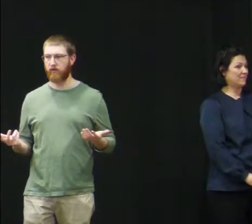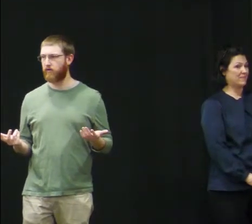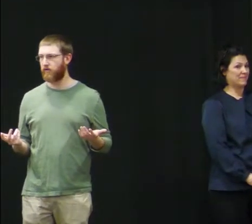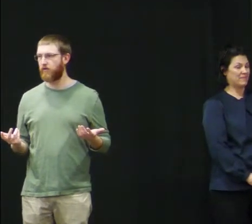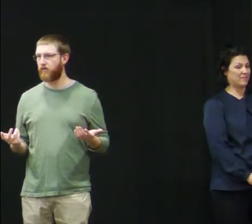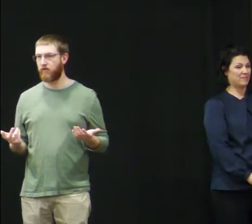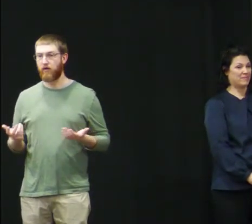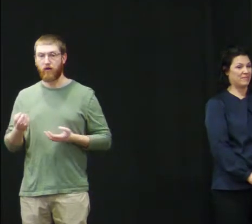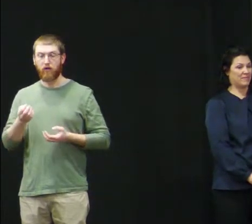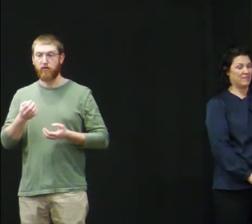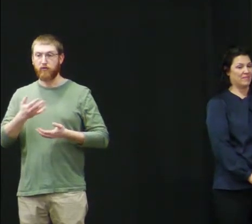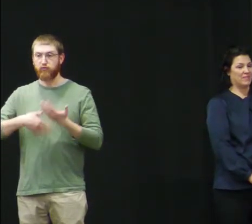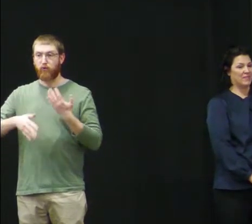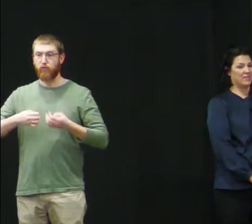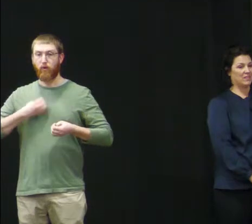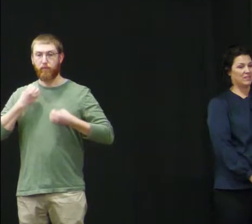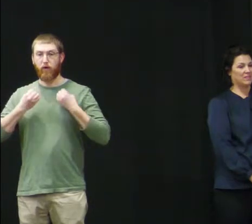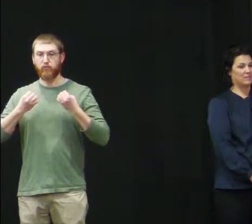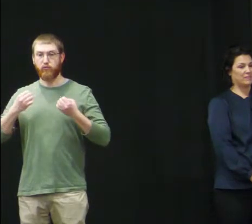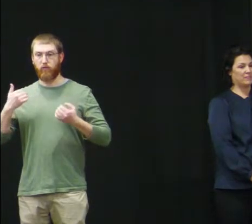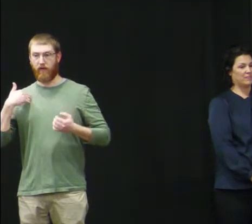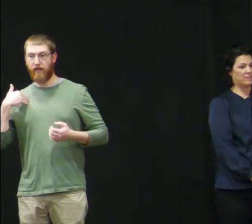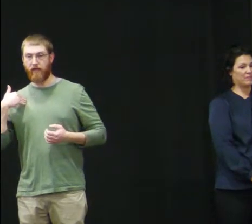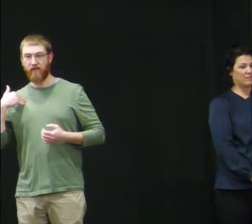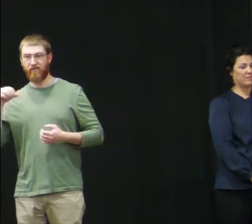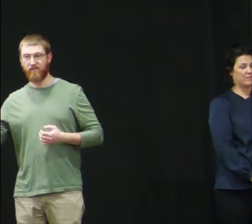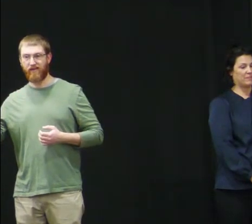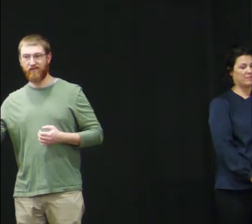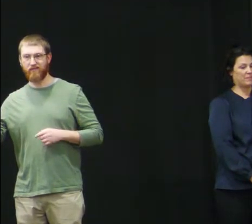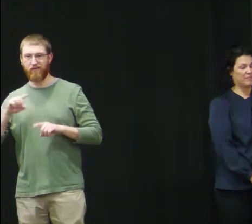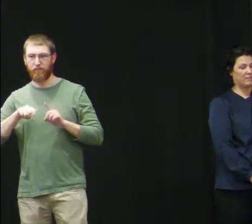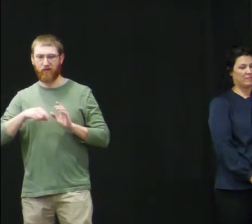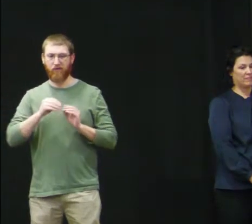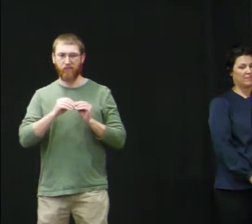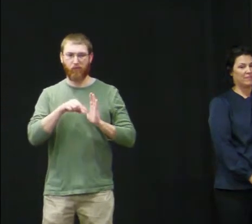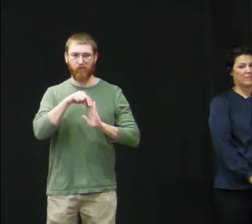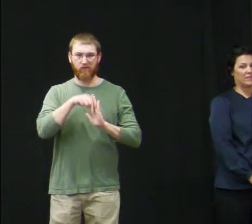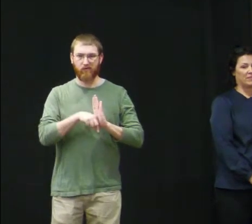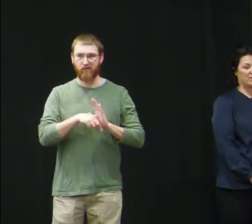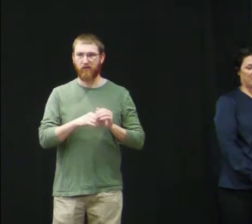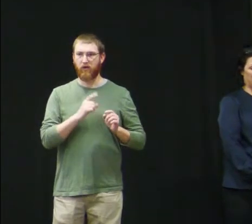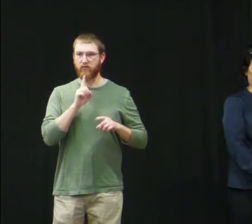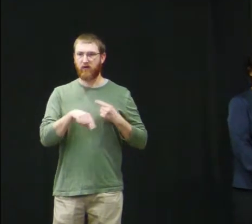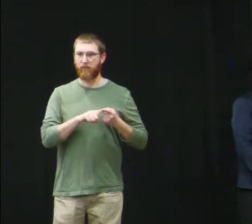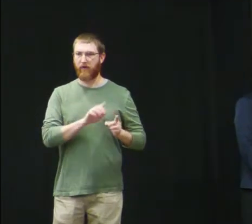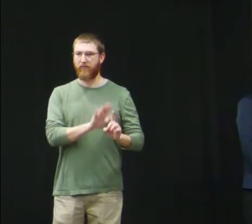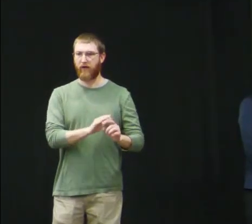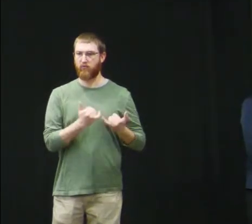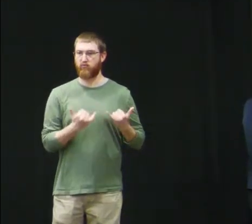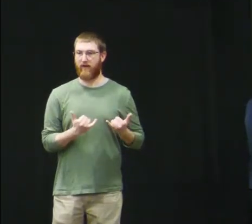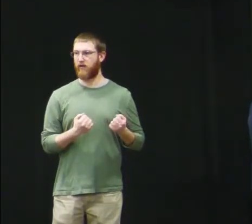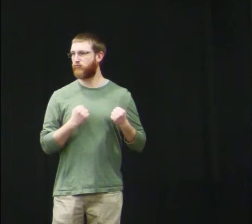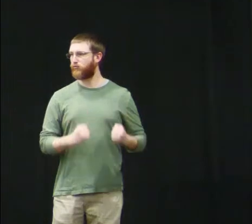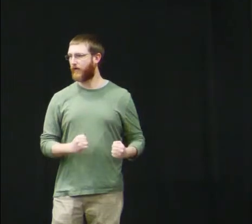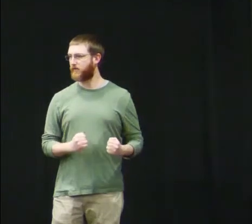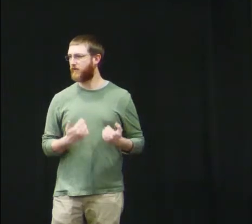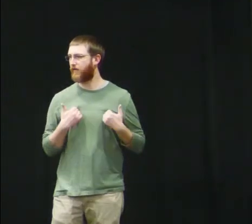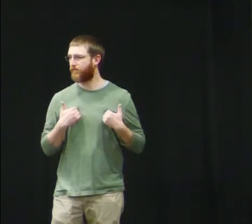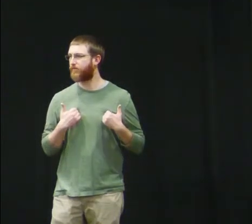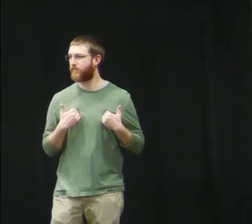have social emotional status, but we still want to go into a little bit more depth when we're talking about the student's strengths.